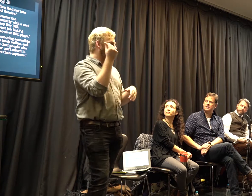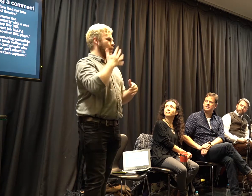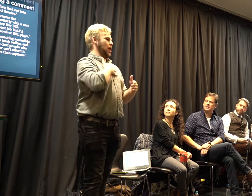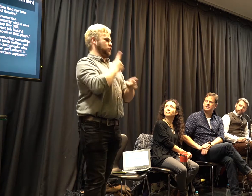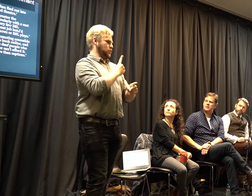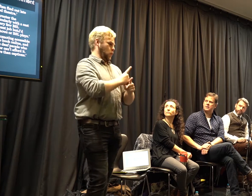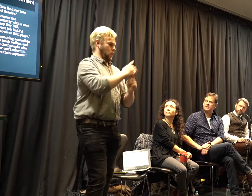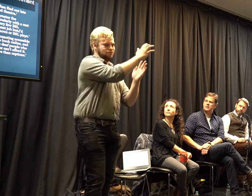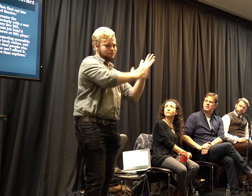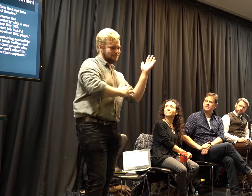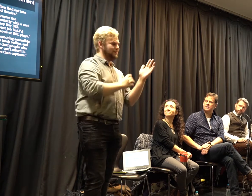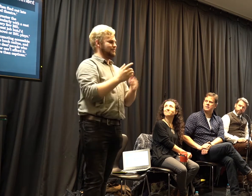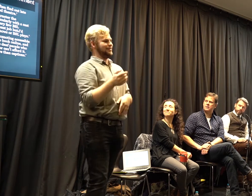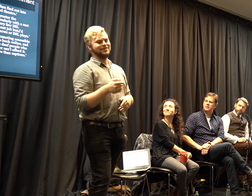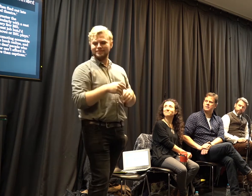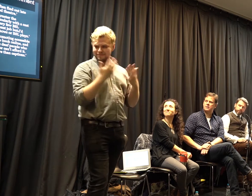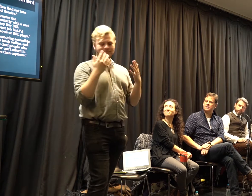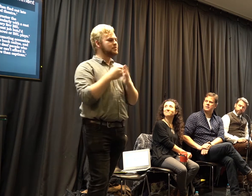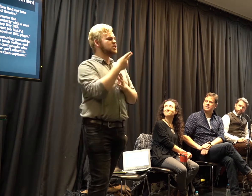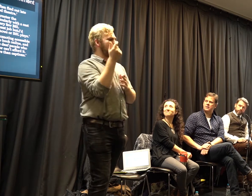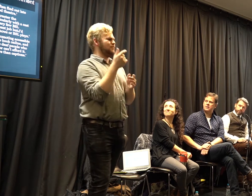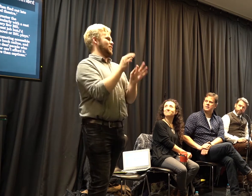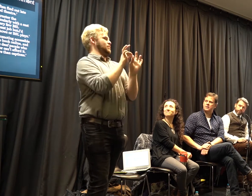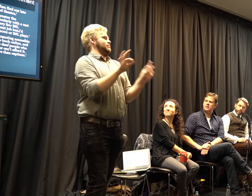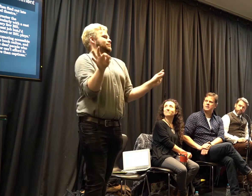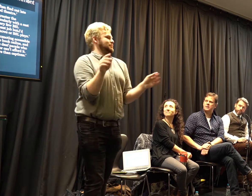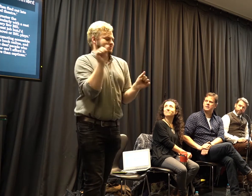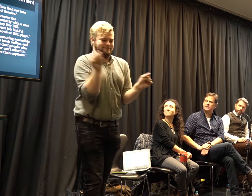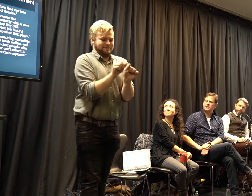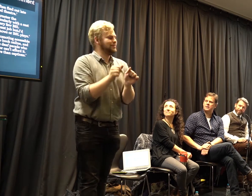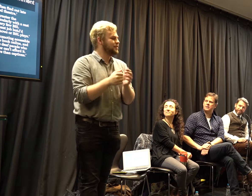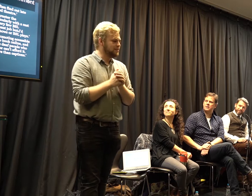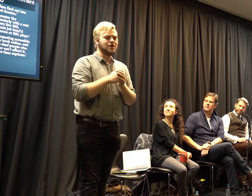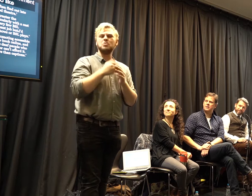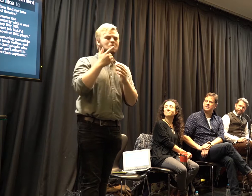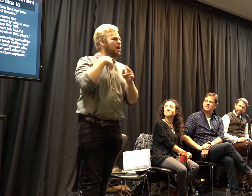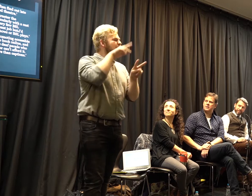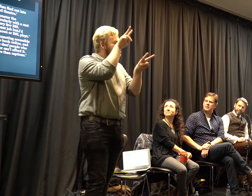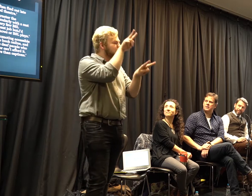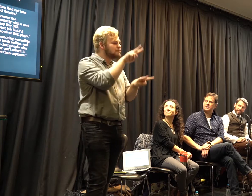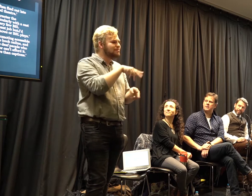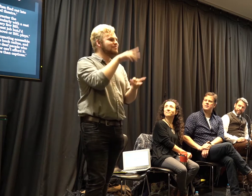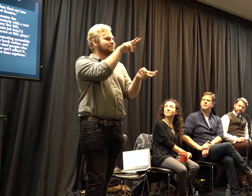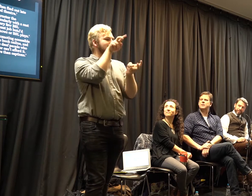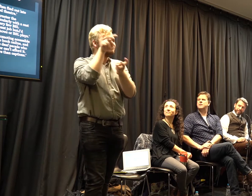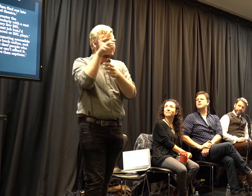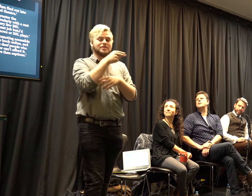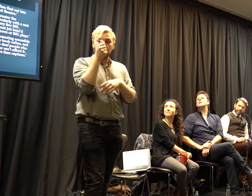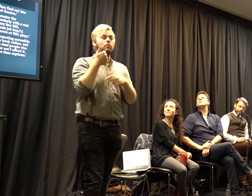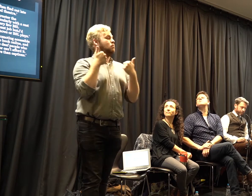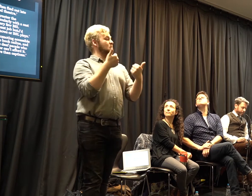people replied. And some people do like to waffle on ever so slightly, and then some people have little